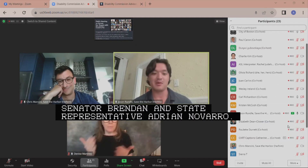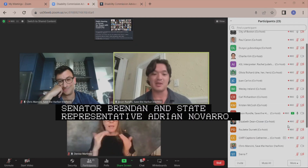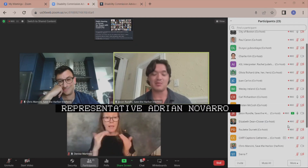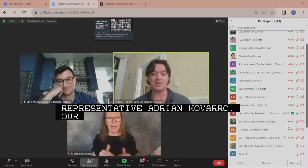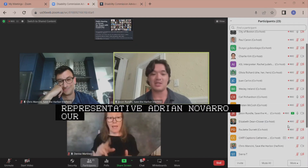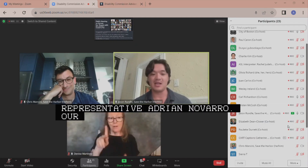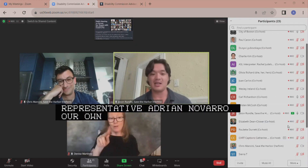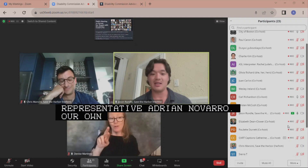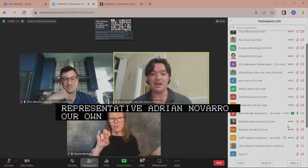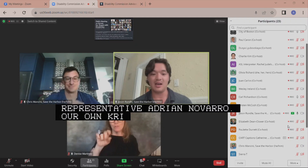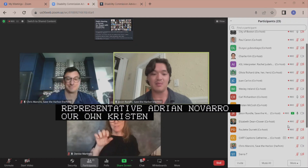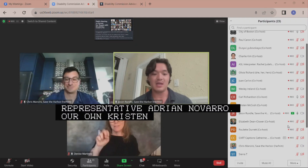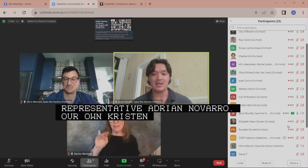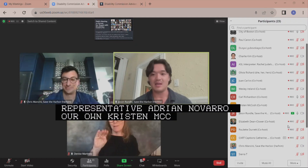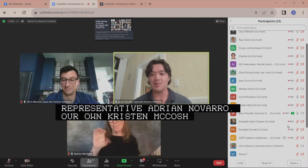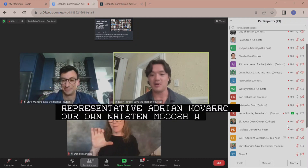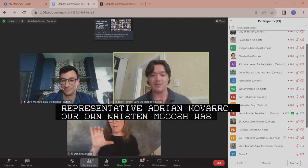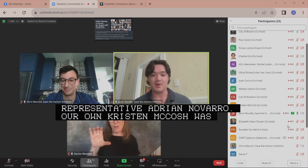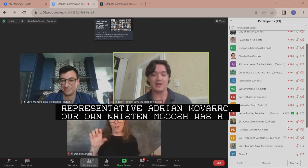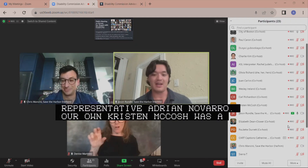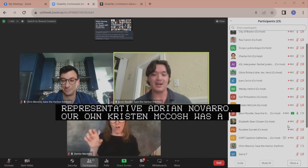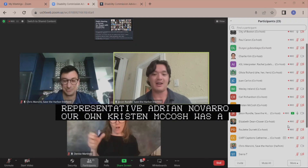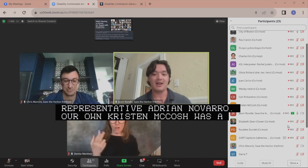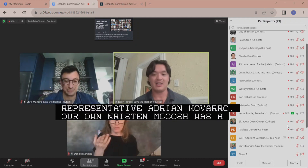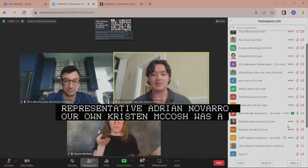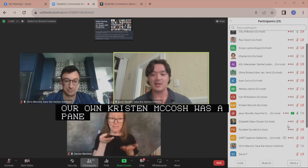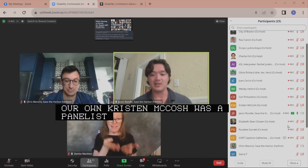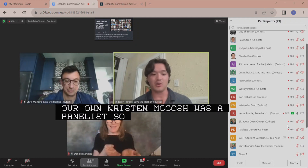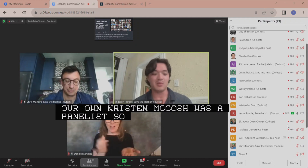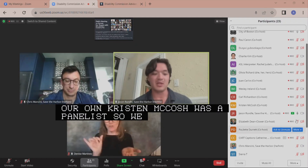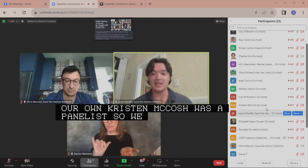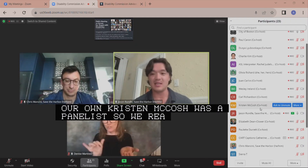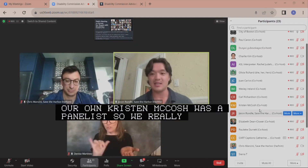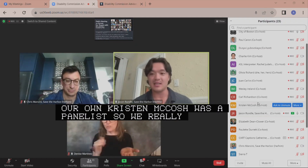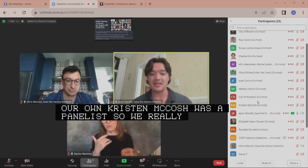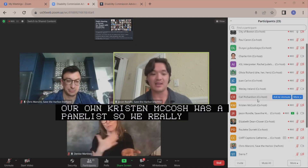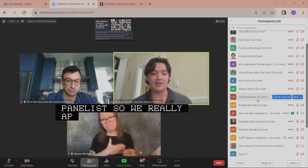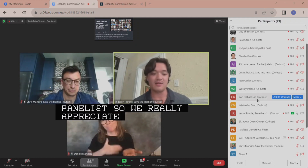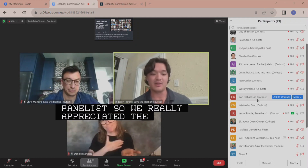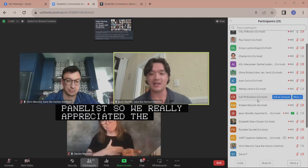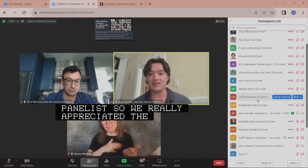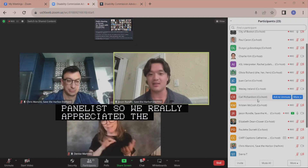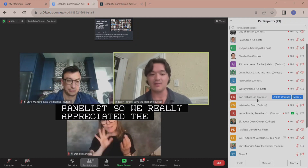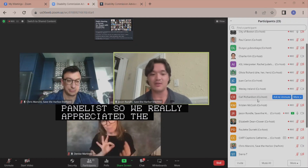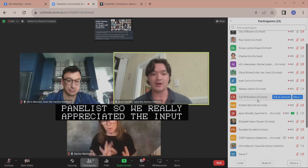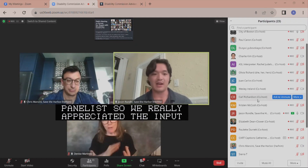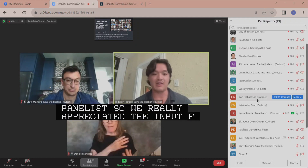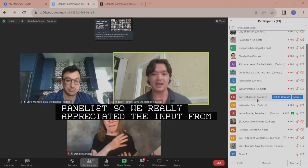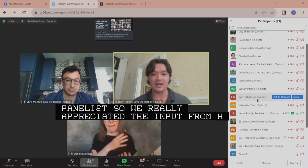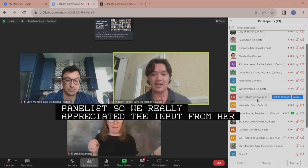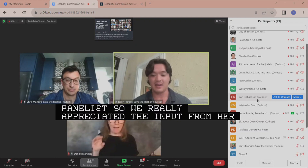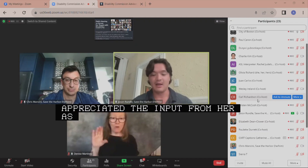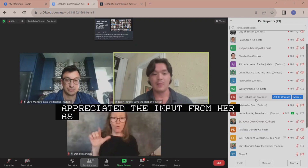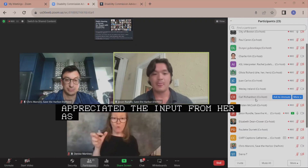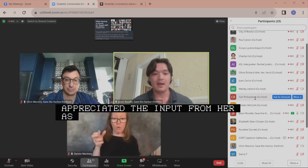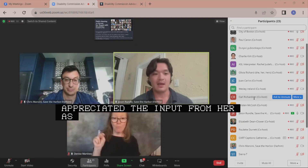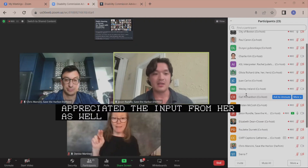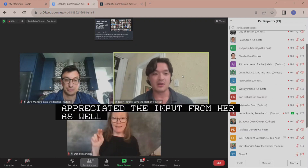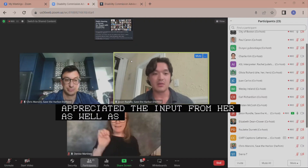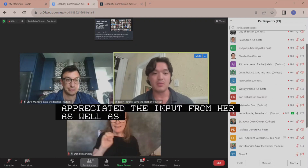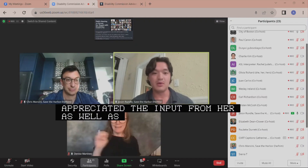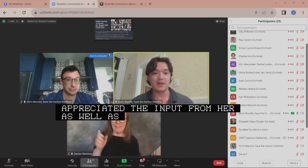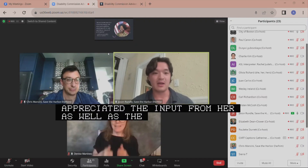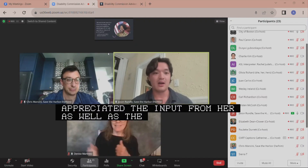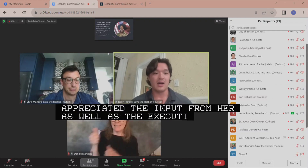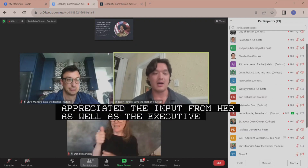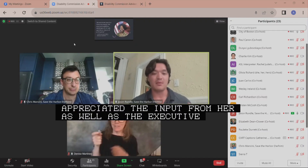and so we really appreciated the input from her there, as well as Coleman Nee, the executive director of Triangle Inc. And